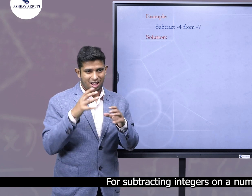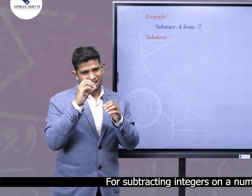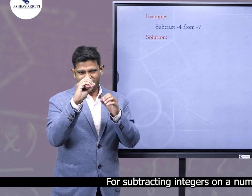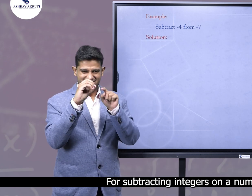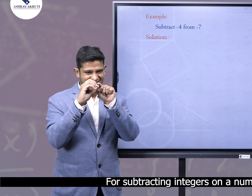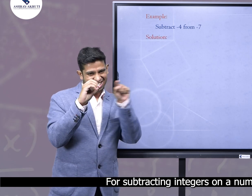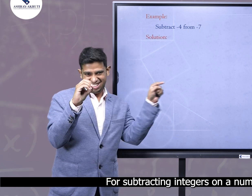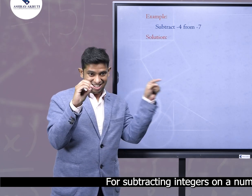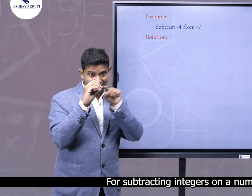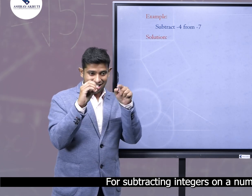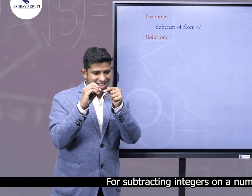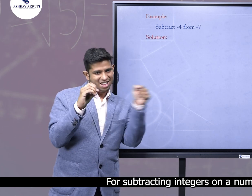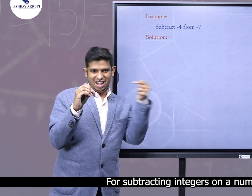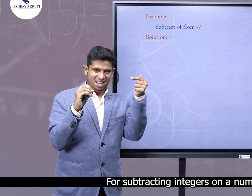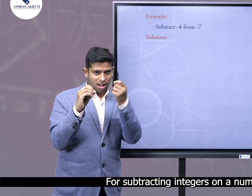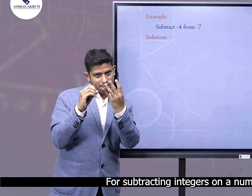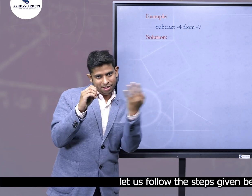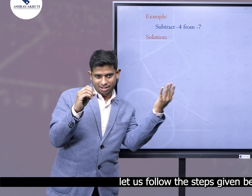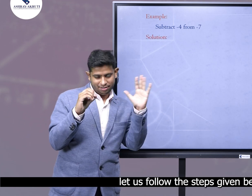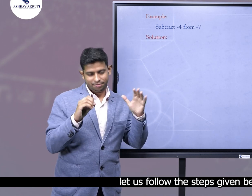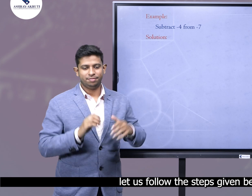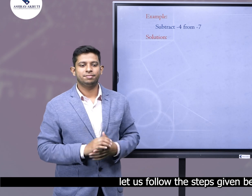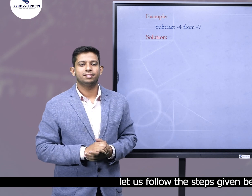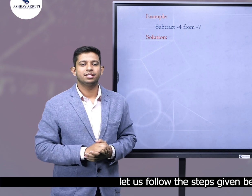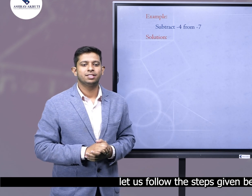for subtracting integers on a number line, let us follow the steps given below.